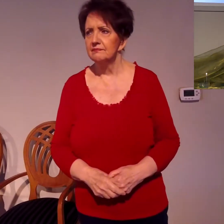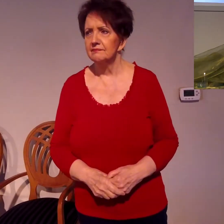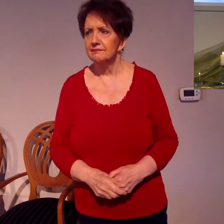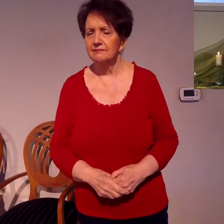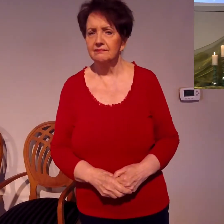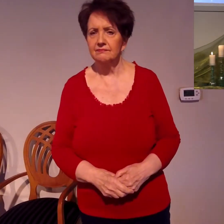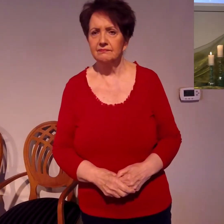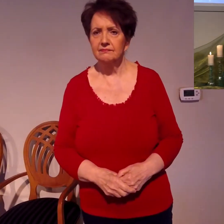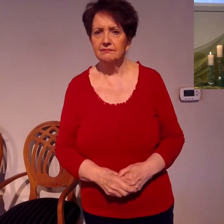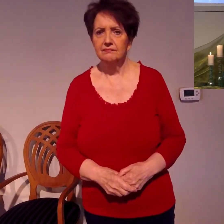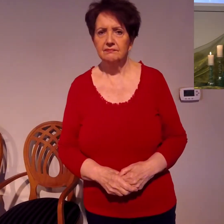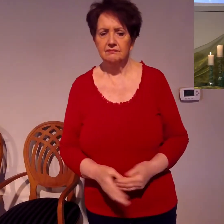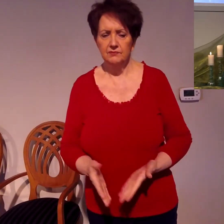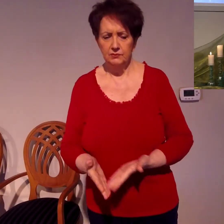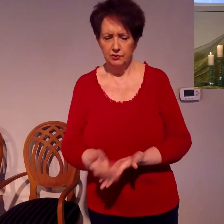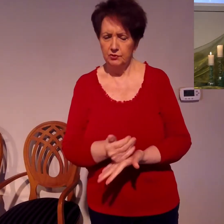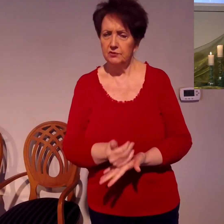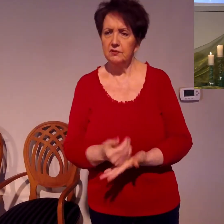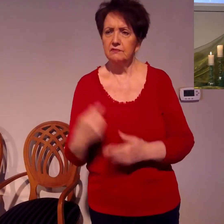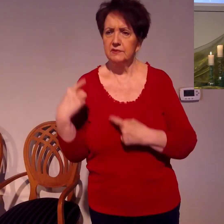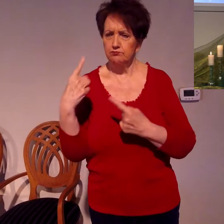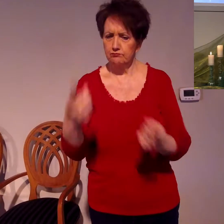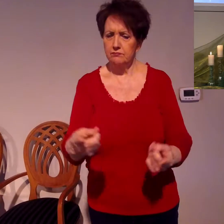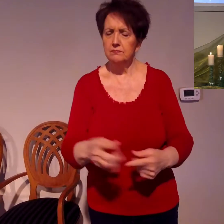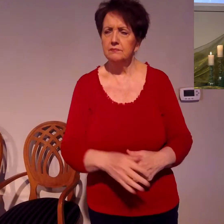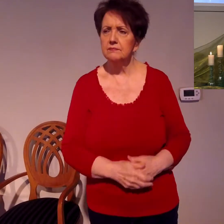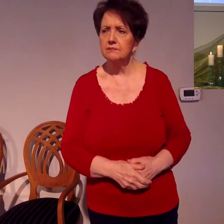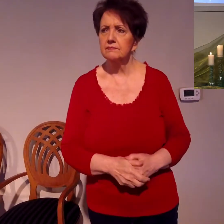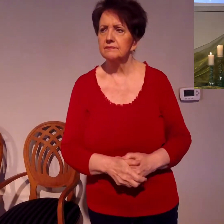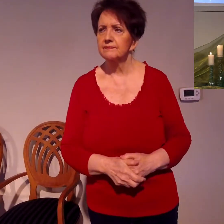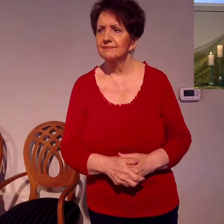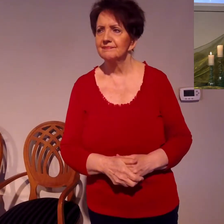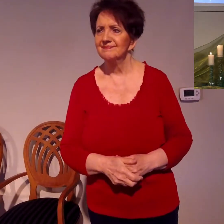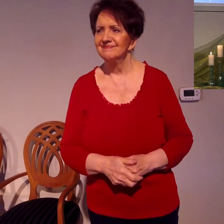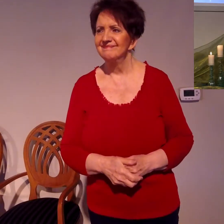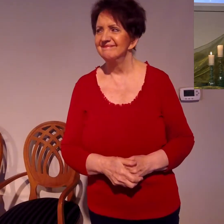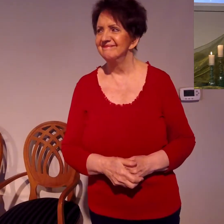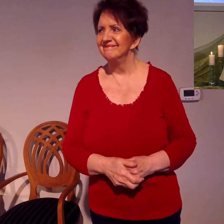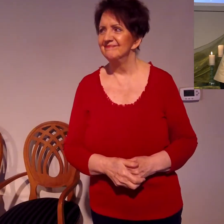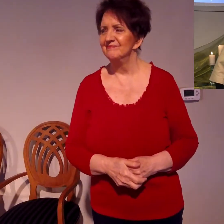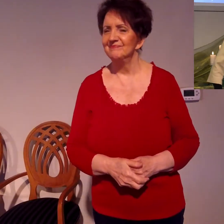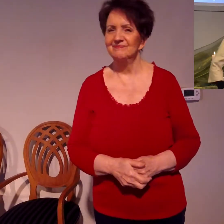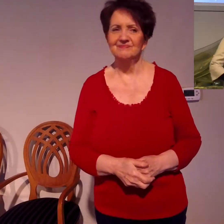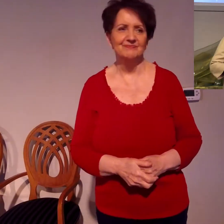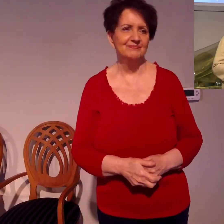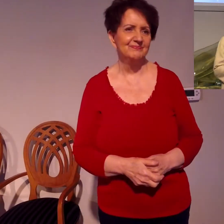Your entitlement to it. It's going to work out.